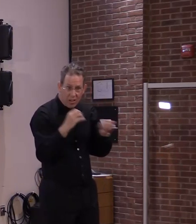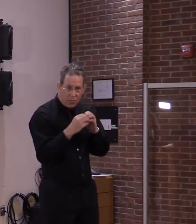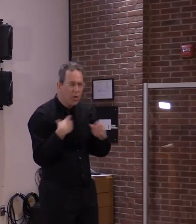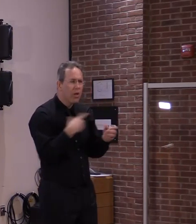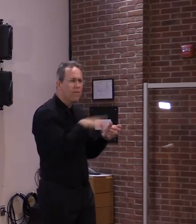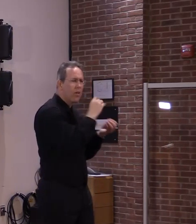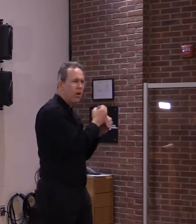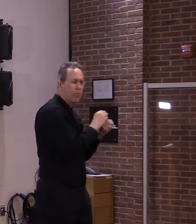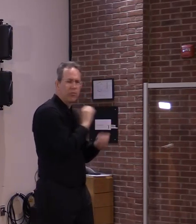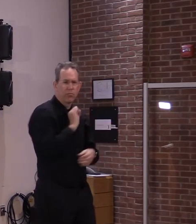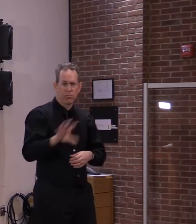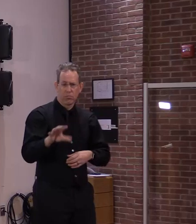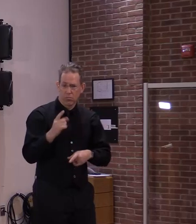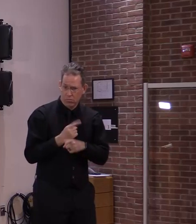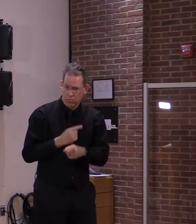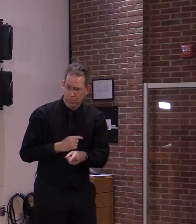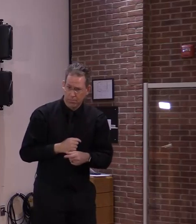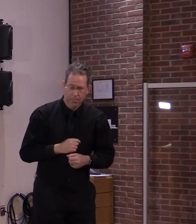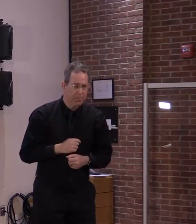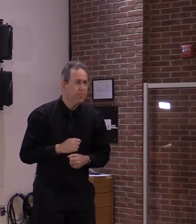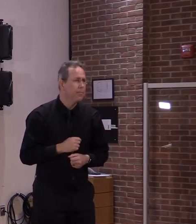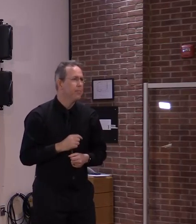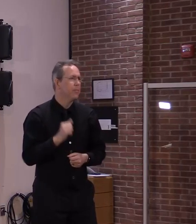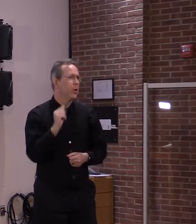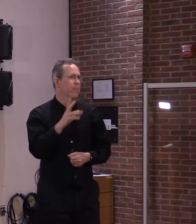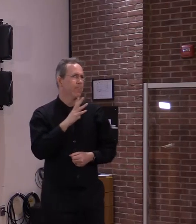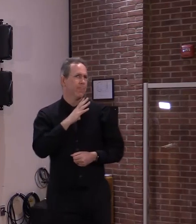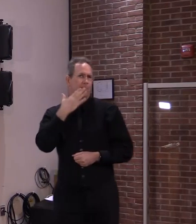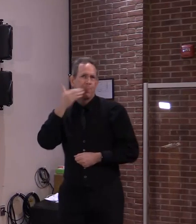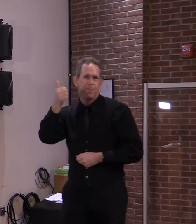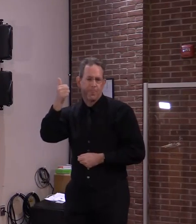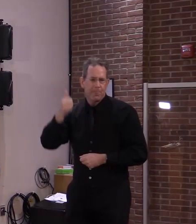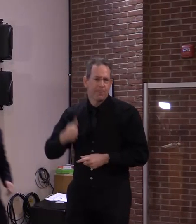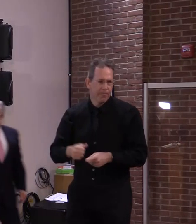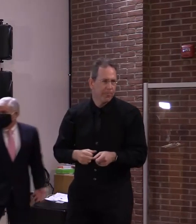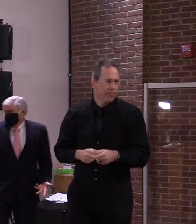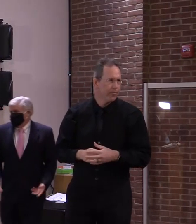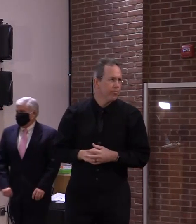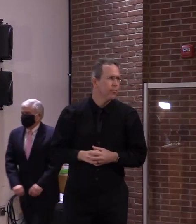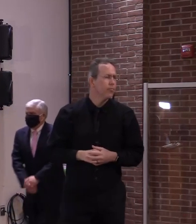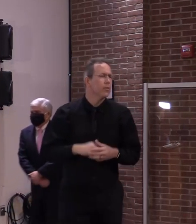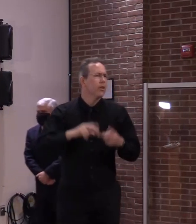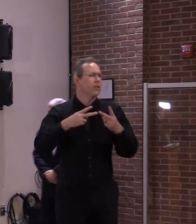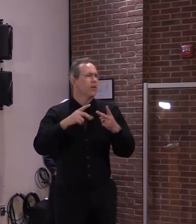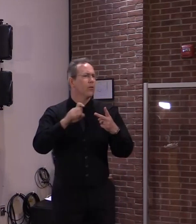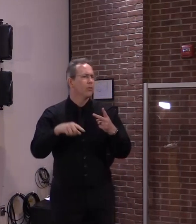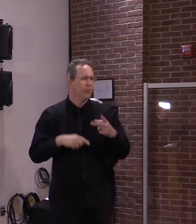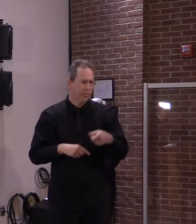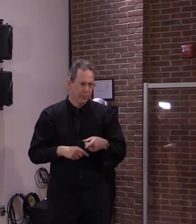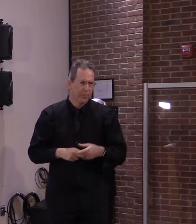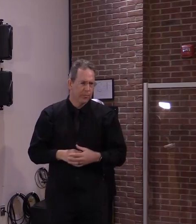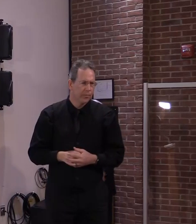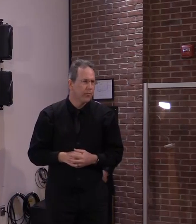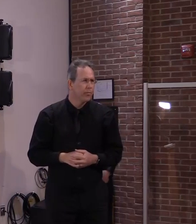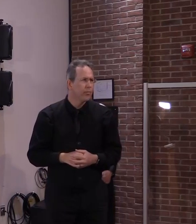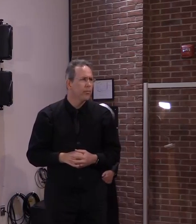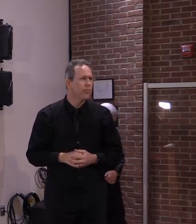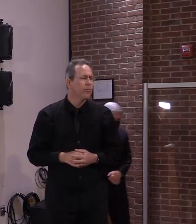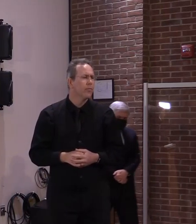awesome. Governor, a wedding venue reached out to us wondering what to expect for restrictions in May and